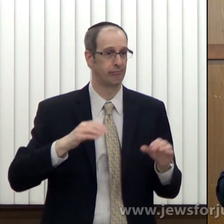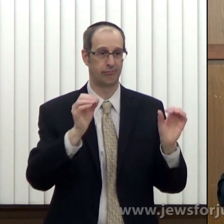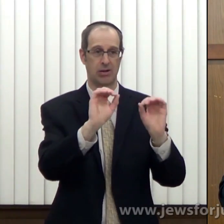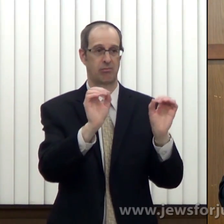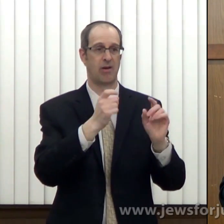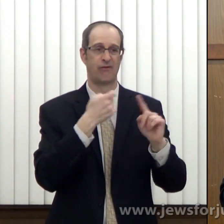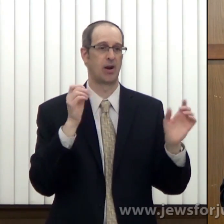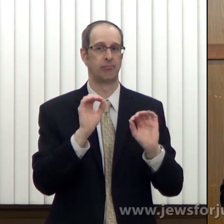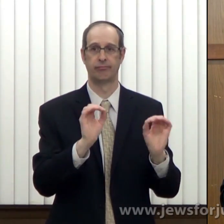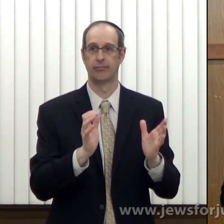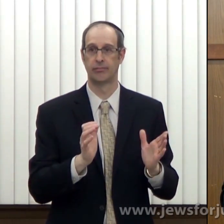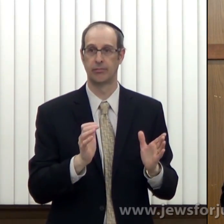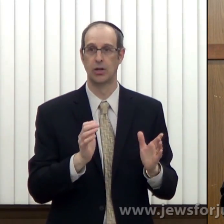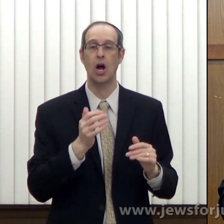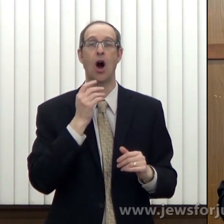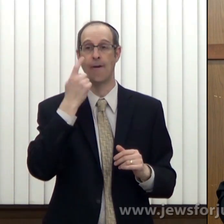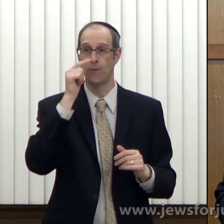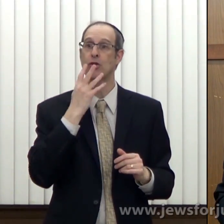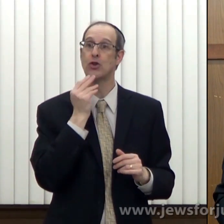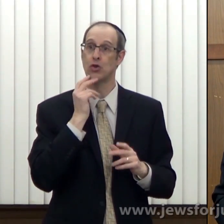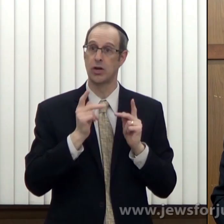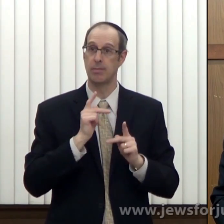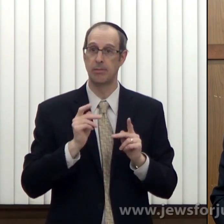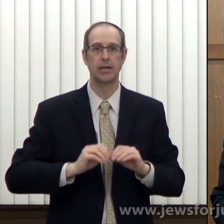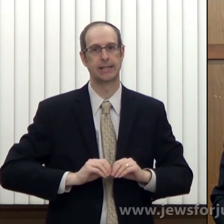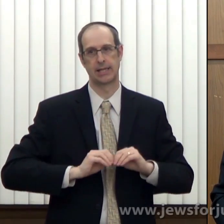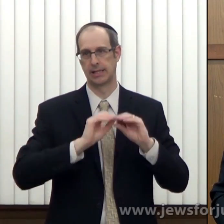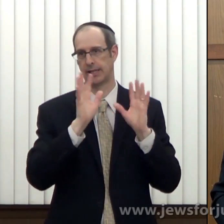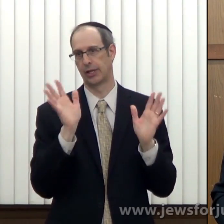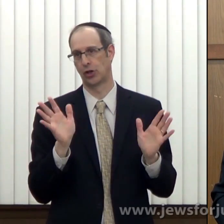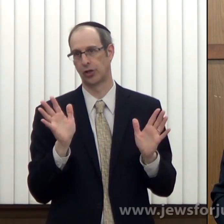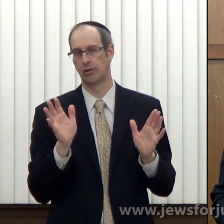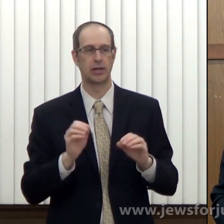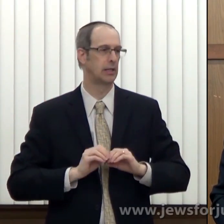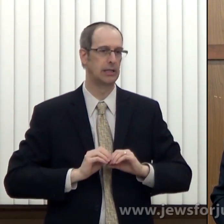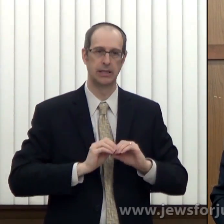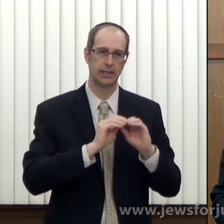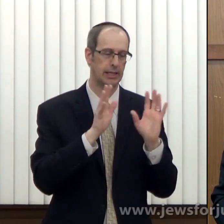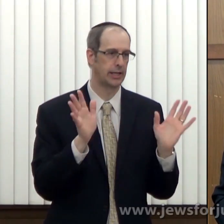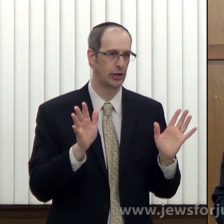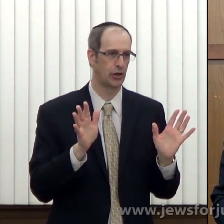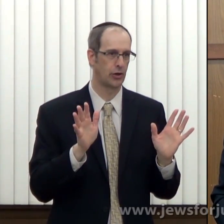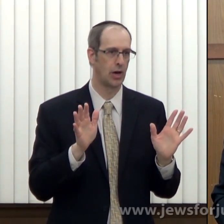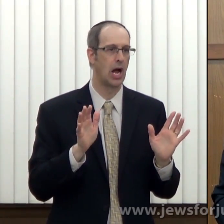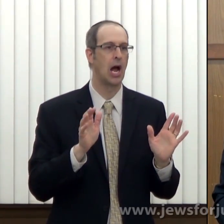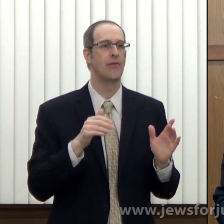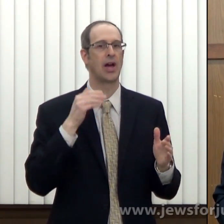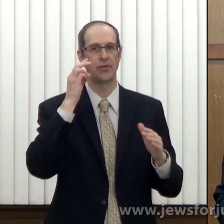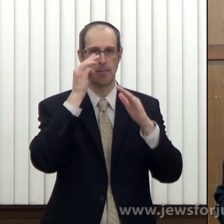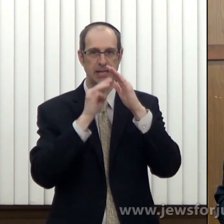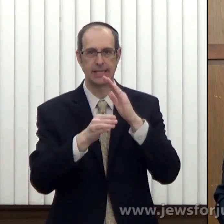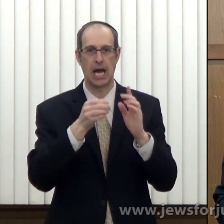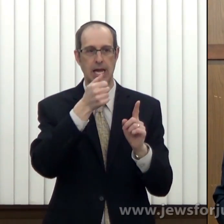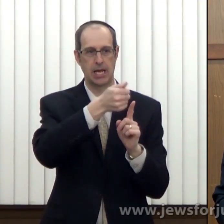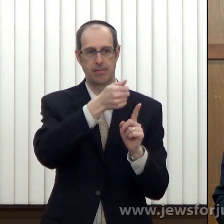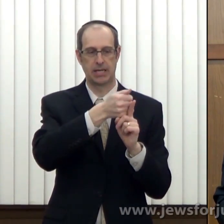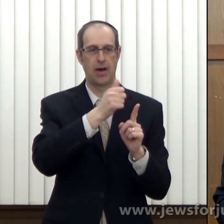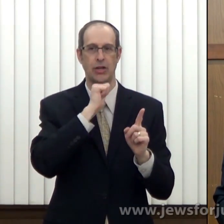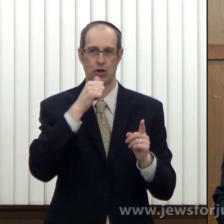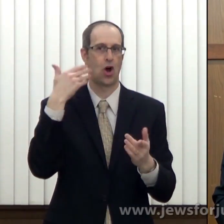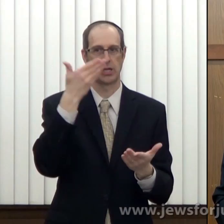To us as Jews, it is clear that the Messiah has not yet